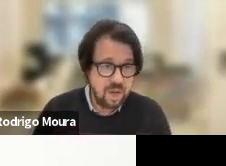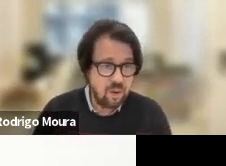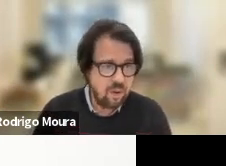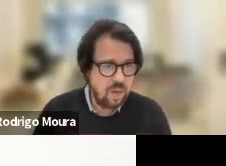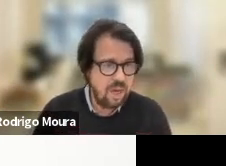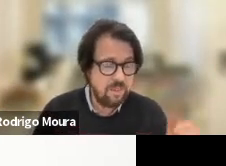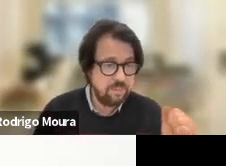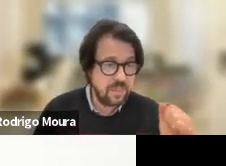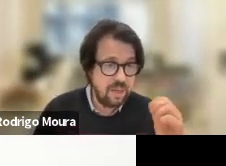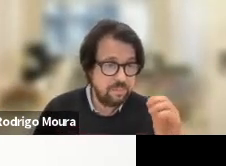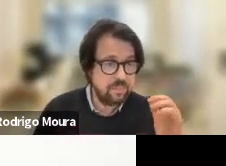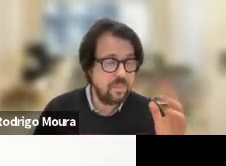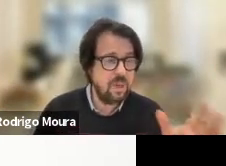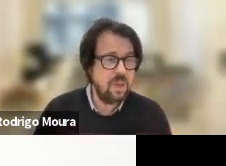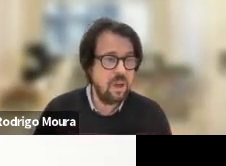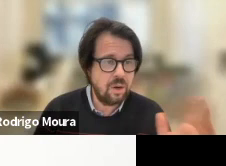of